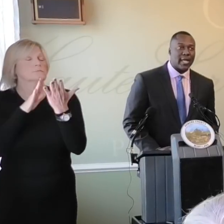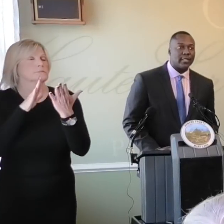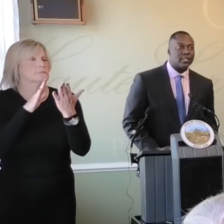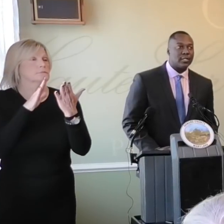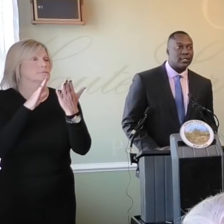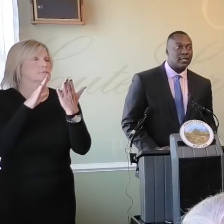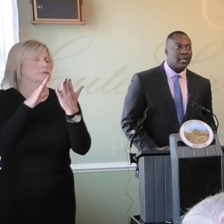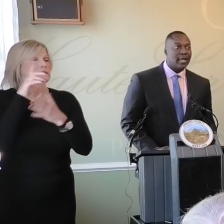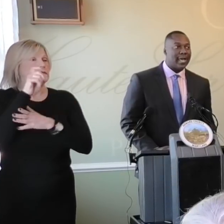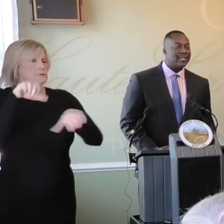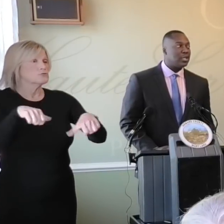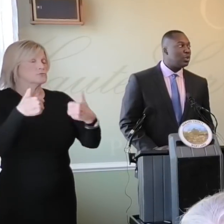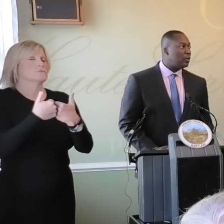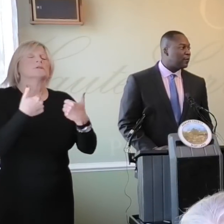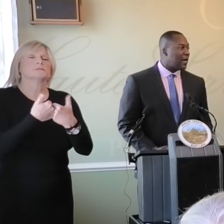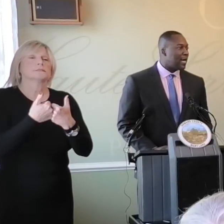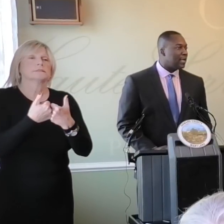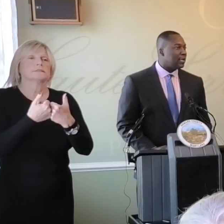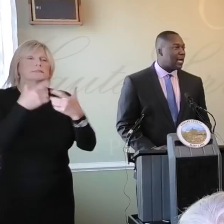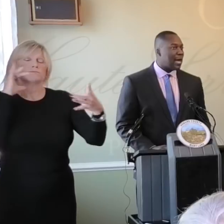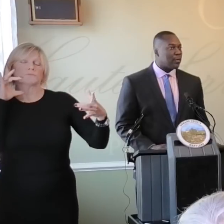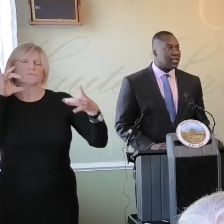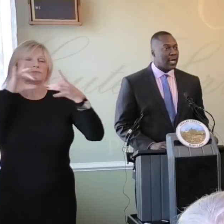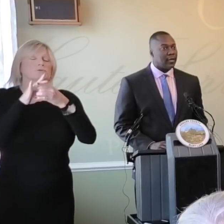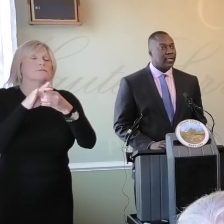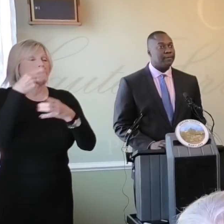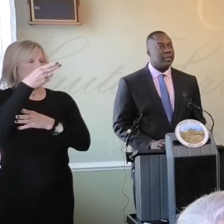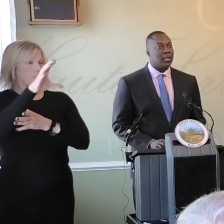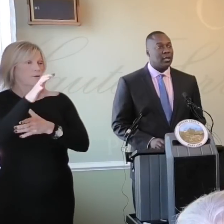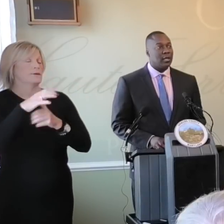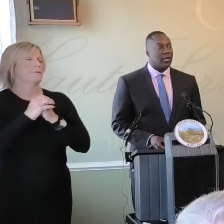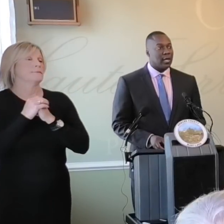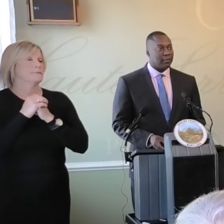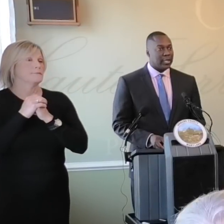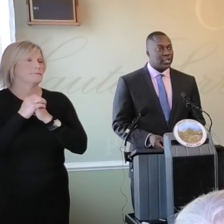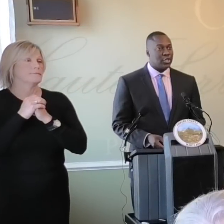incredible challenges as a unified Howard County.